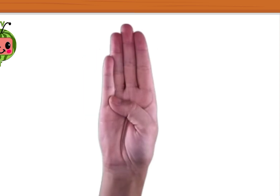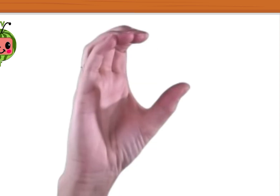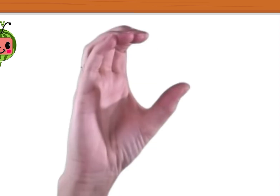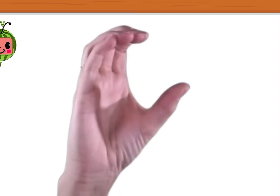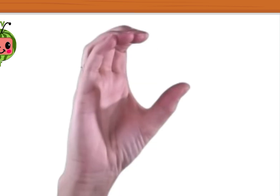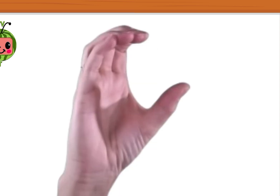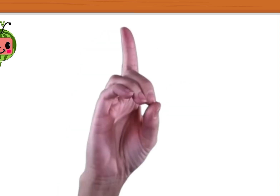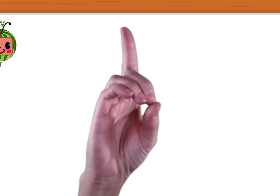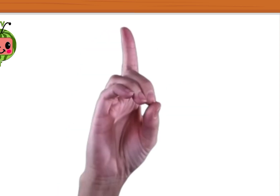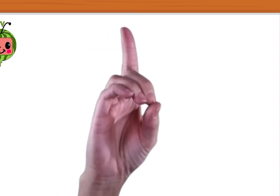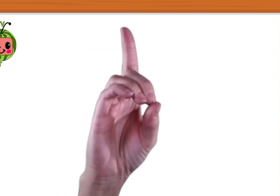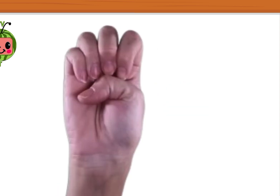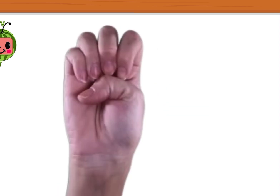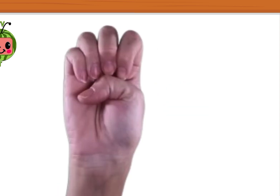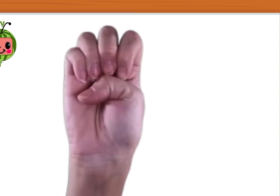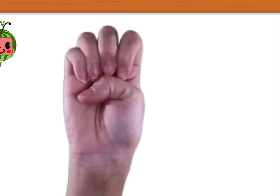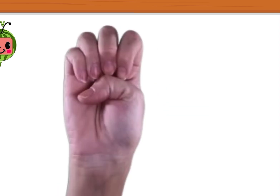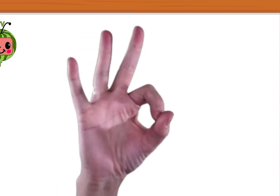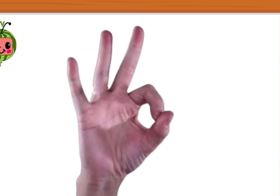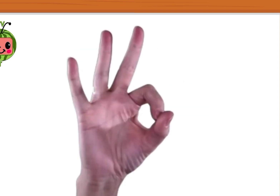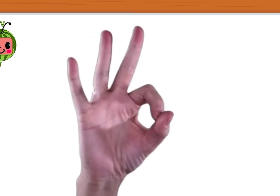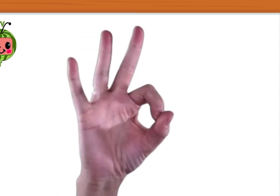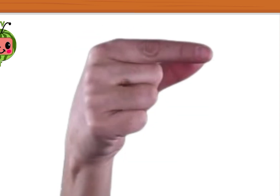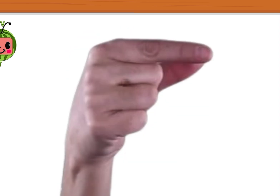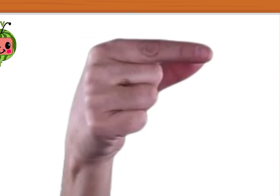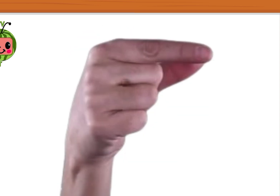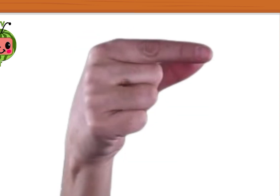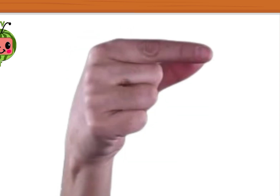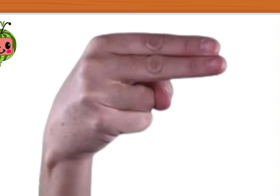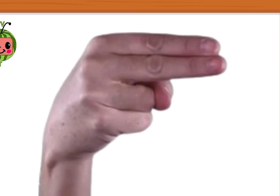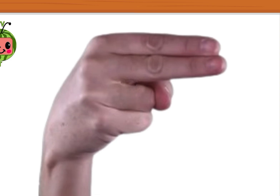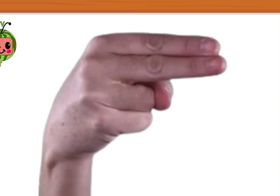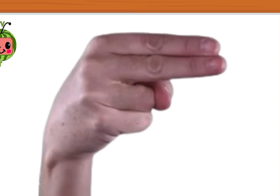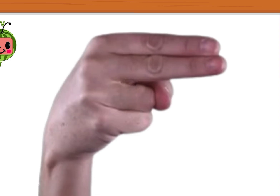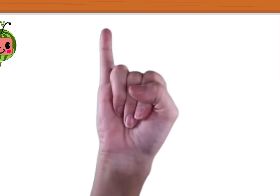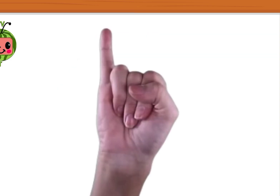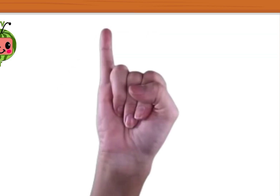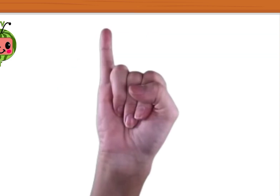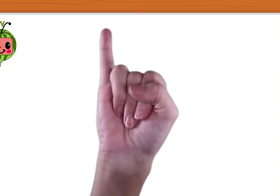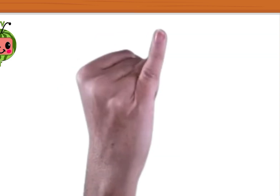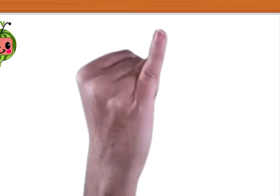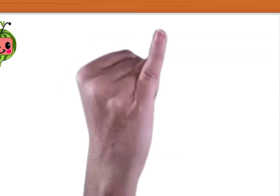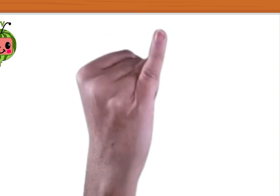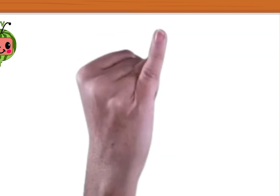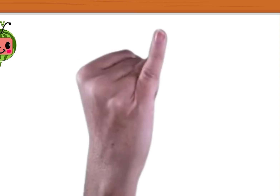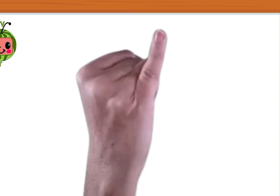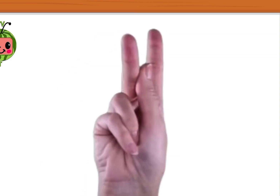C, D, E, F, G, H, I, J,